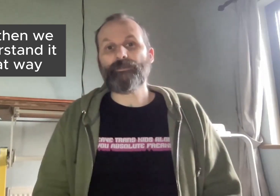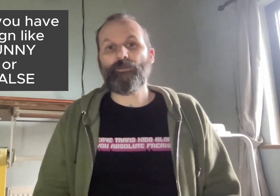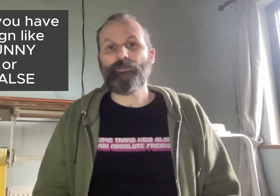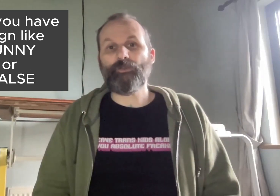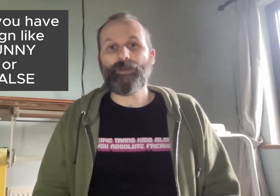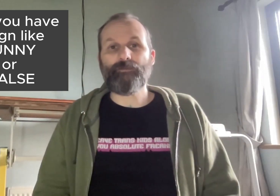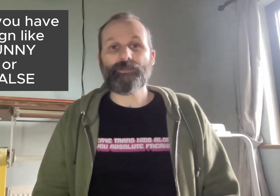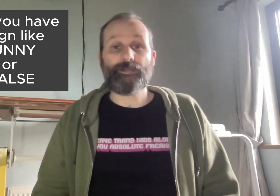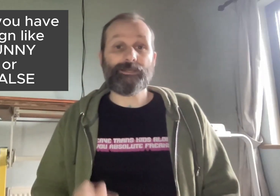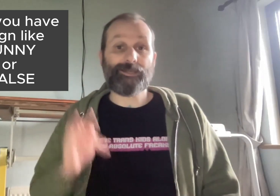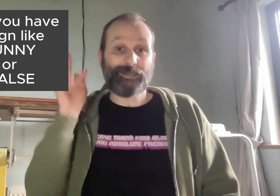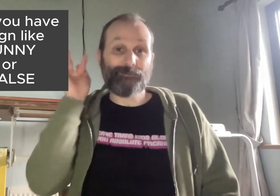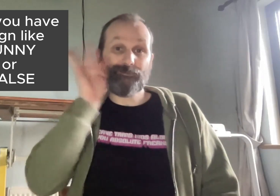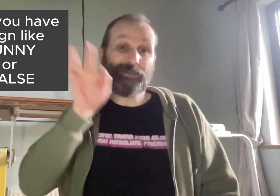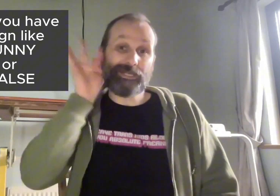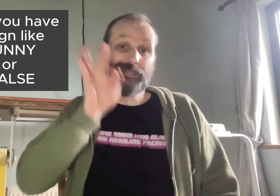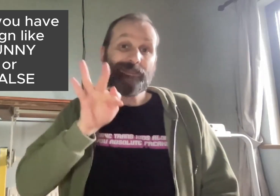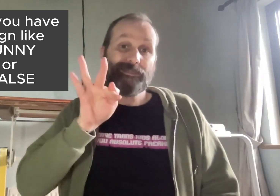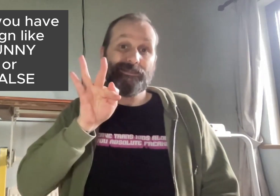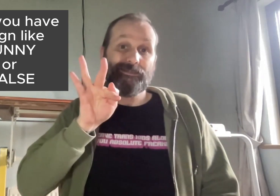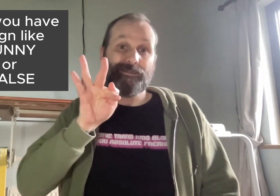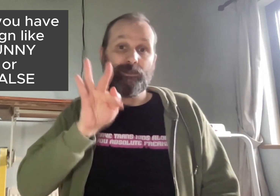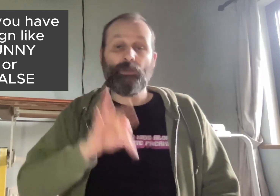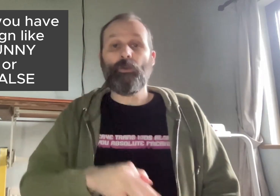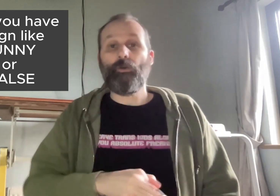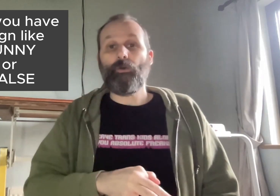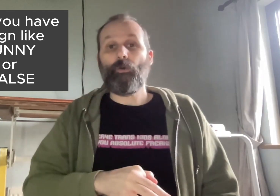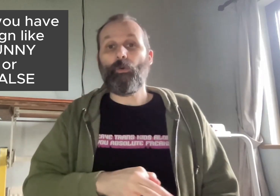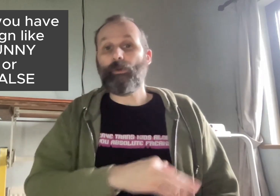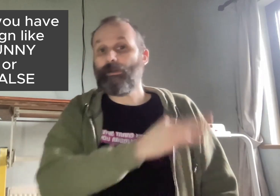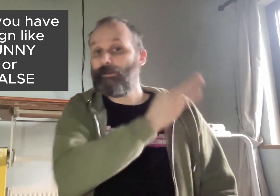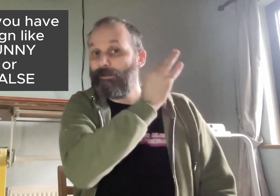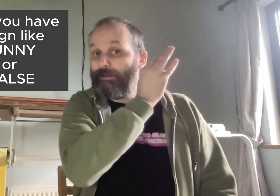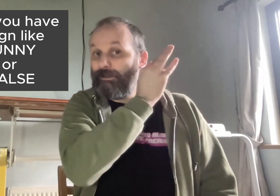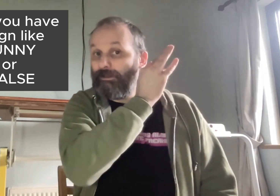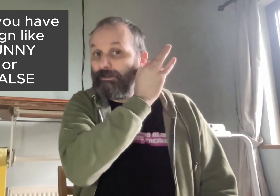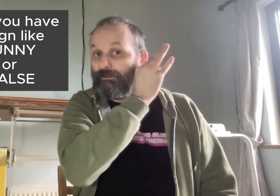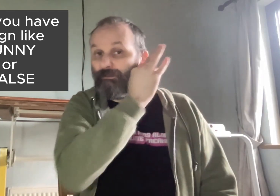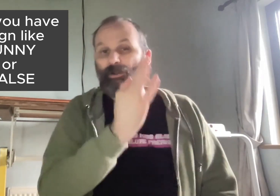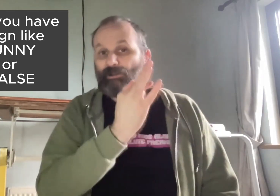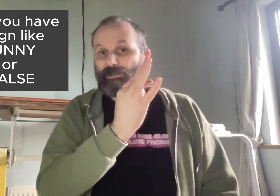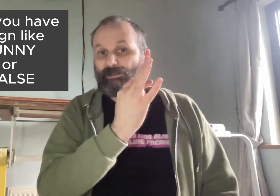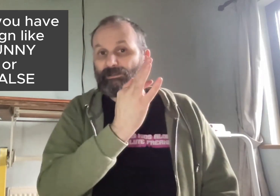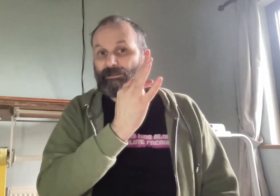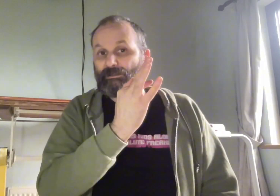So if you have a sign like funny or false,